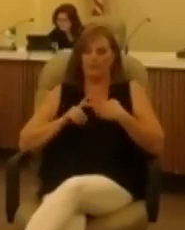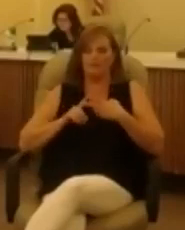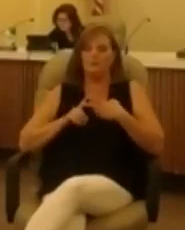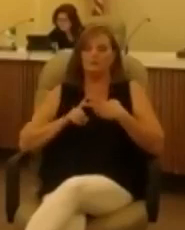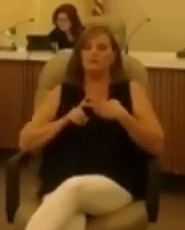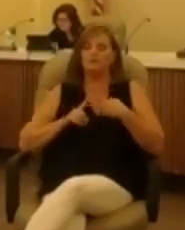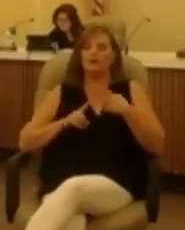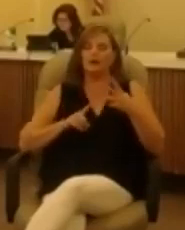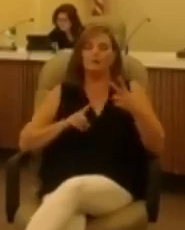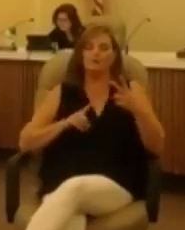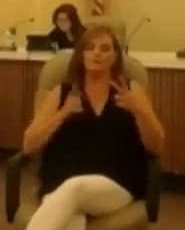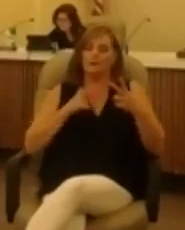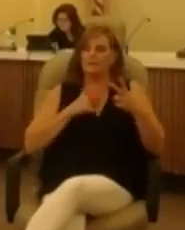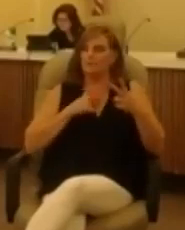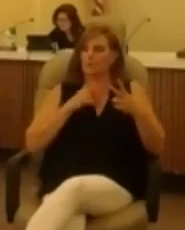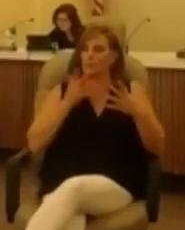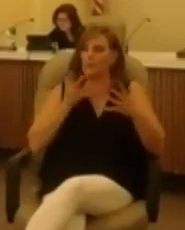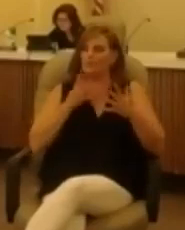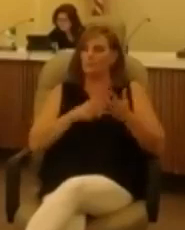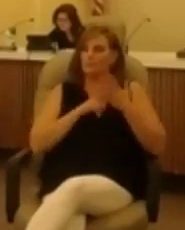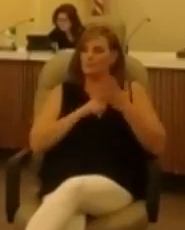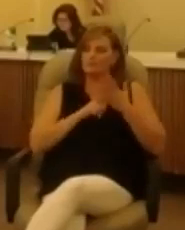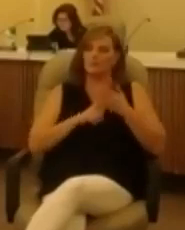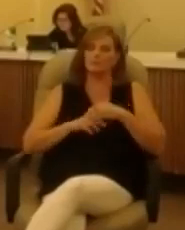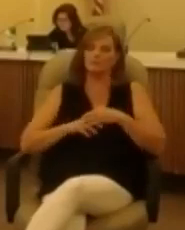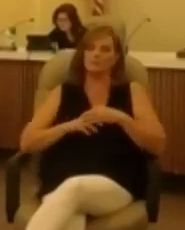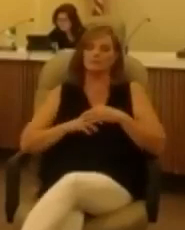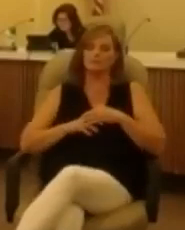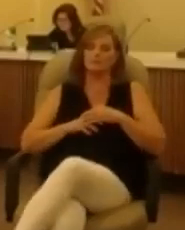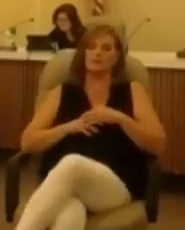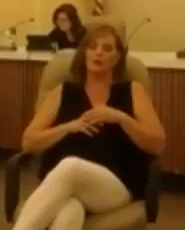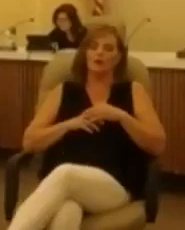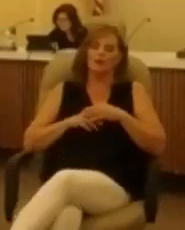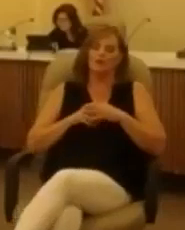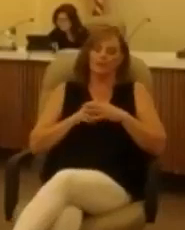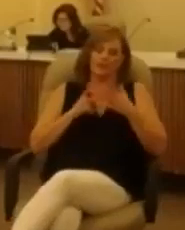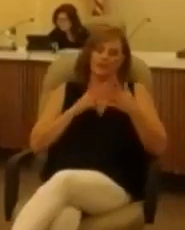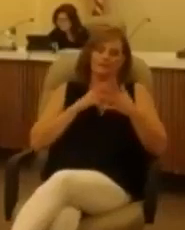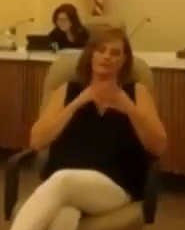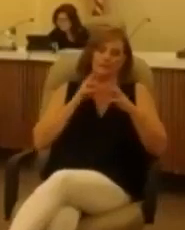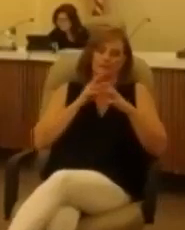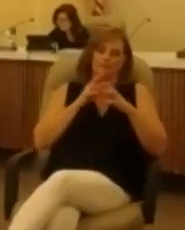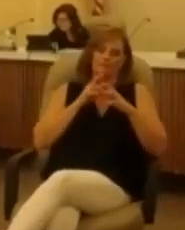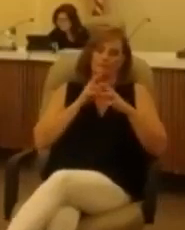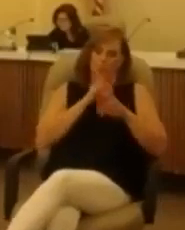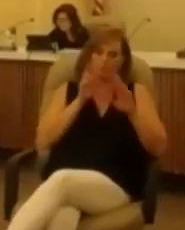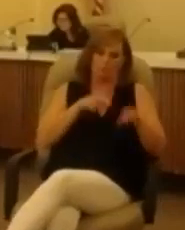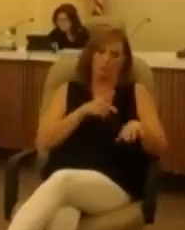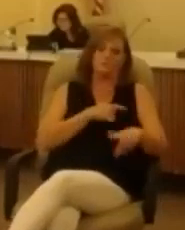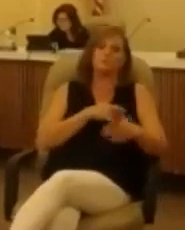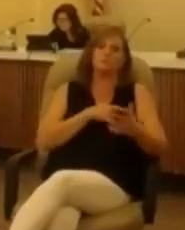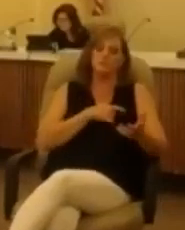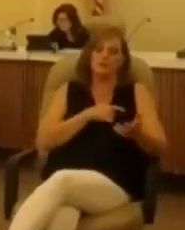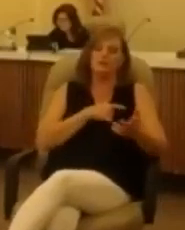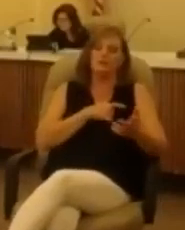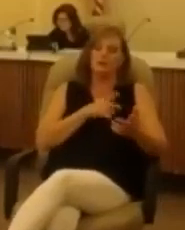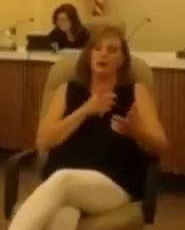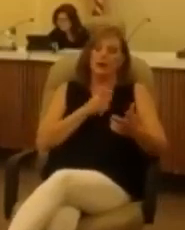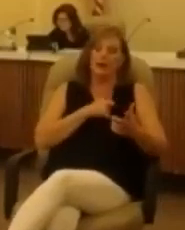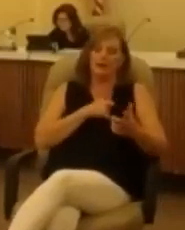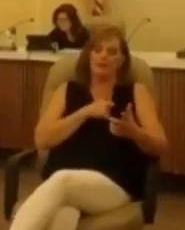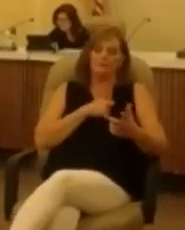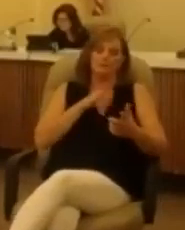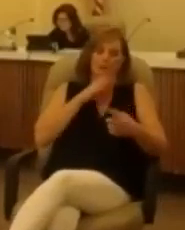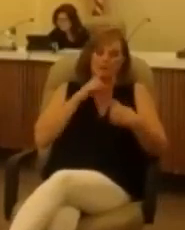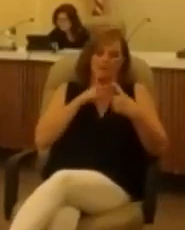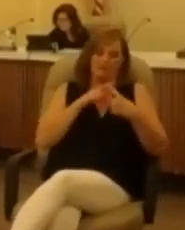miscellaneous reports I just want to discuss. I sent out to you guys, I just want to bring this up so we're prepared for it for next